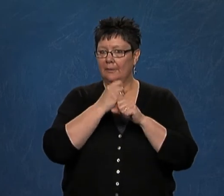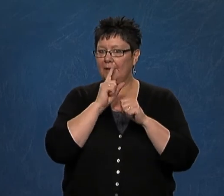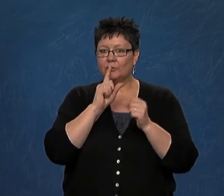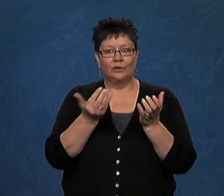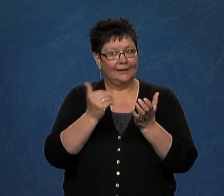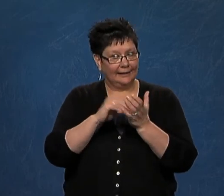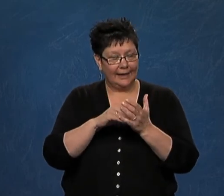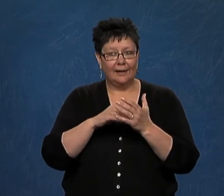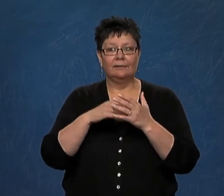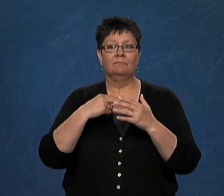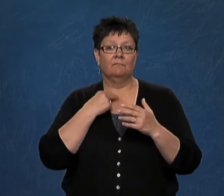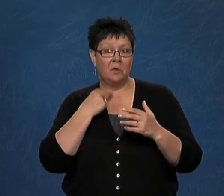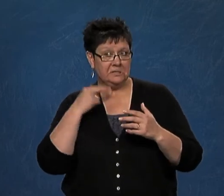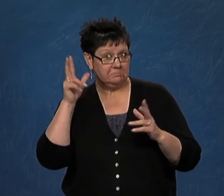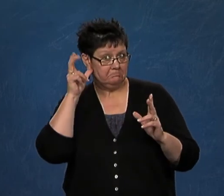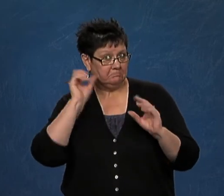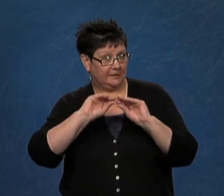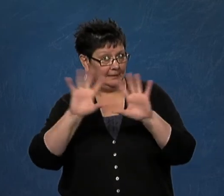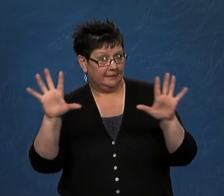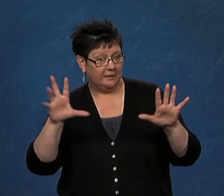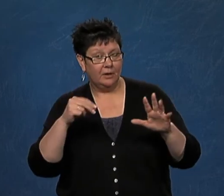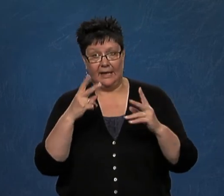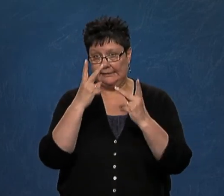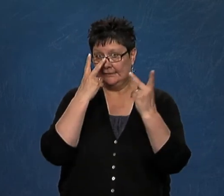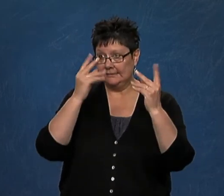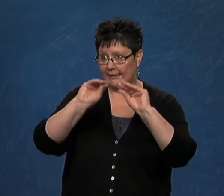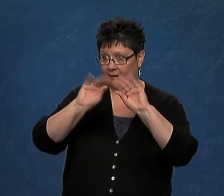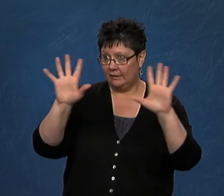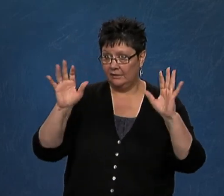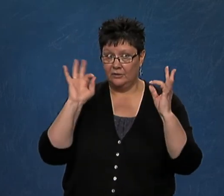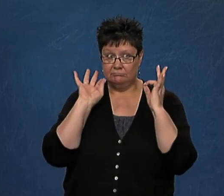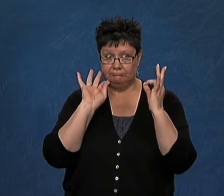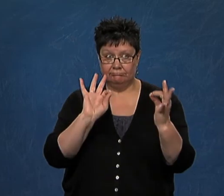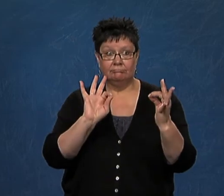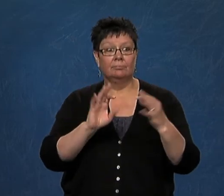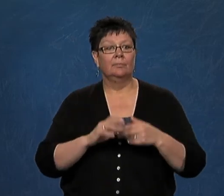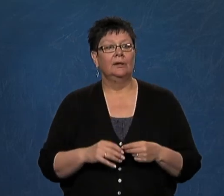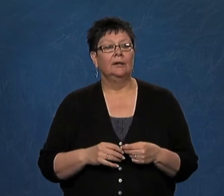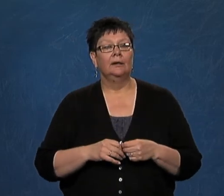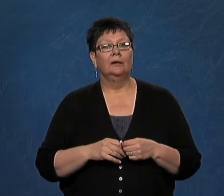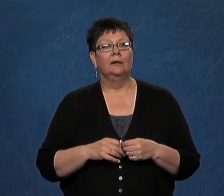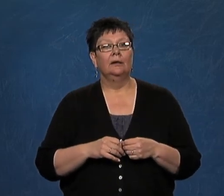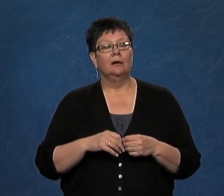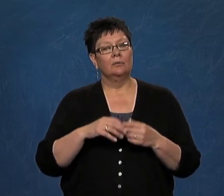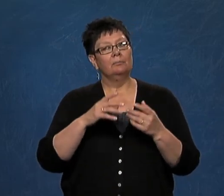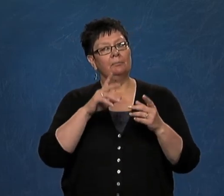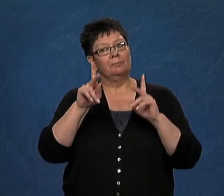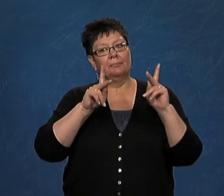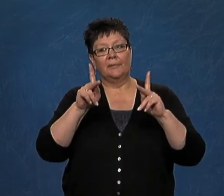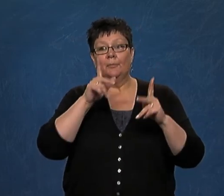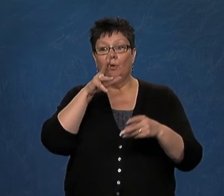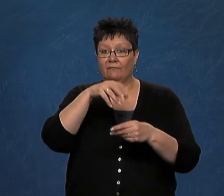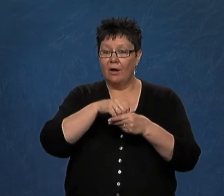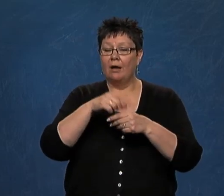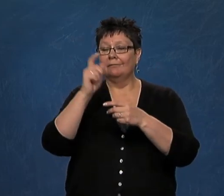still need to make sure that this interpreter's voir dire, that the interpreter can see clearly and be heard